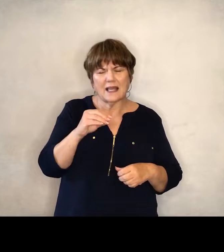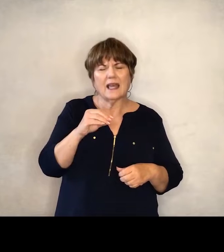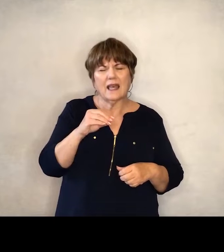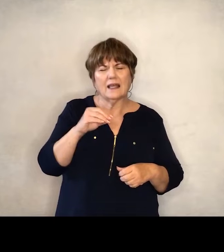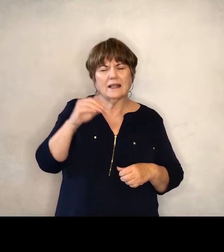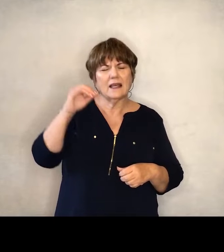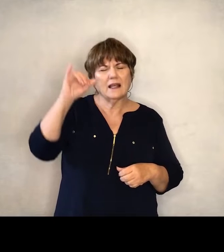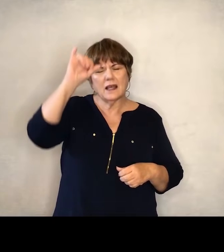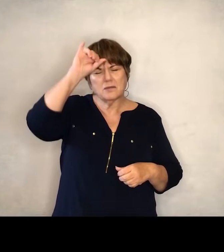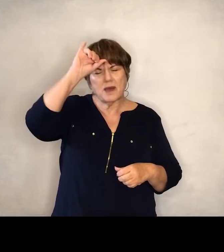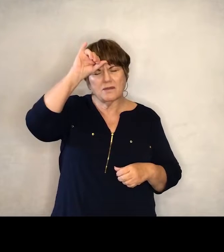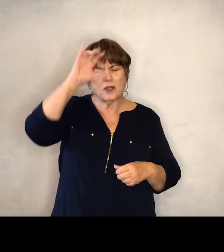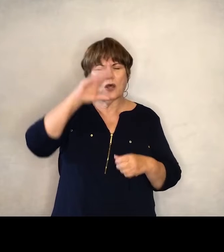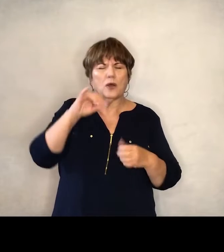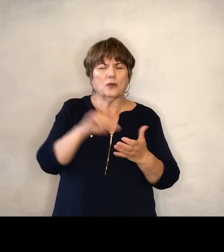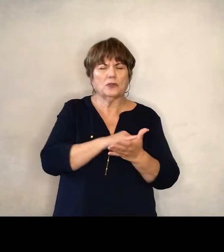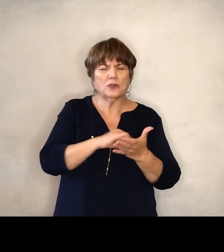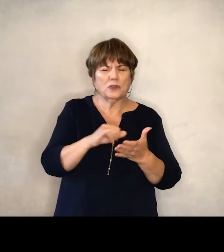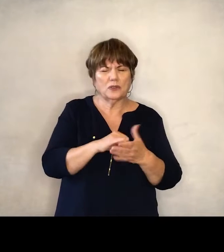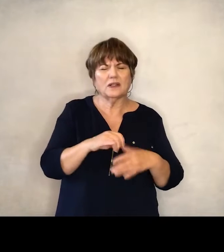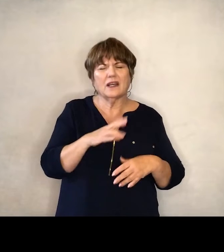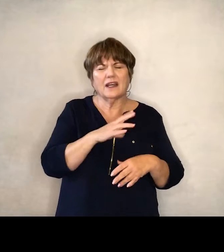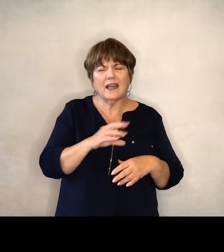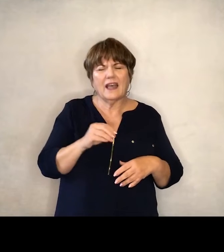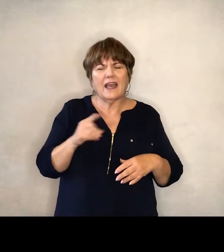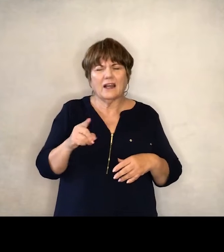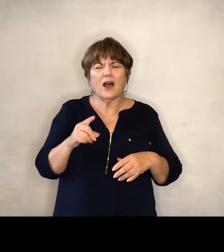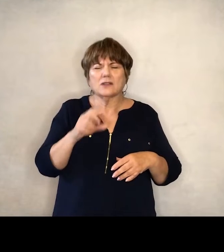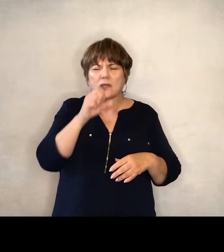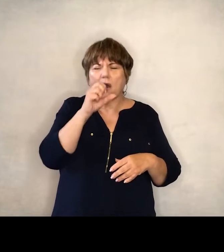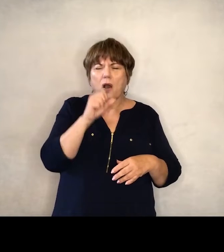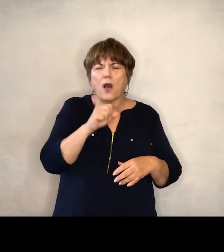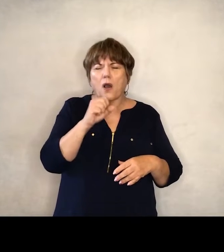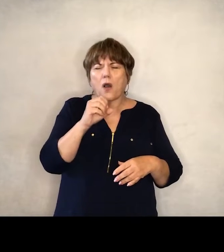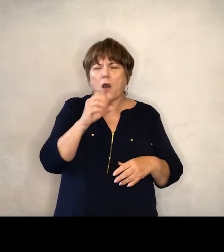the Taiwanese church in Orange County. Comfort the